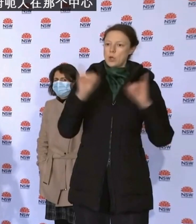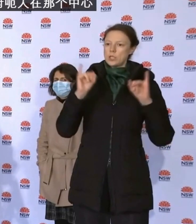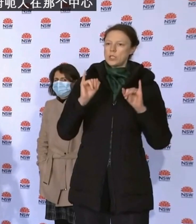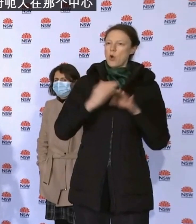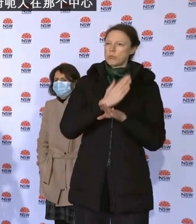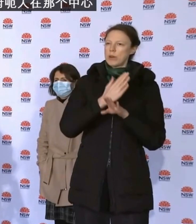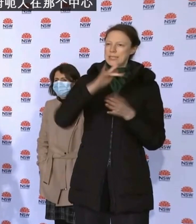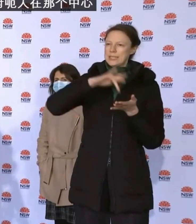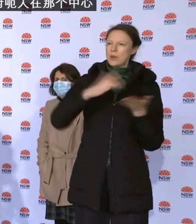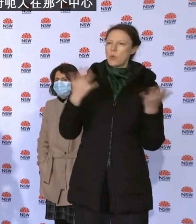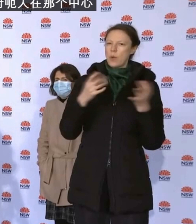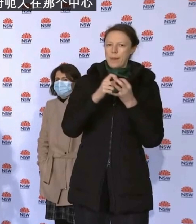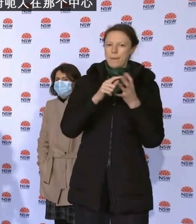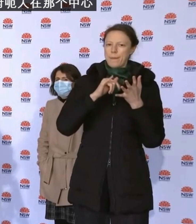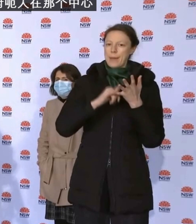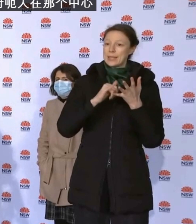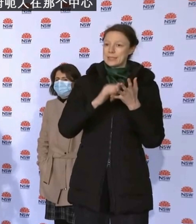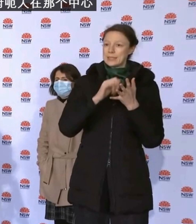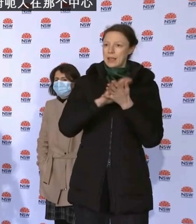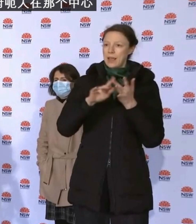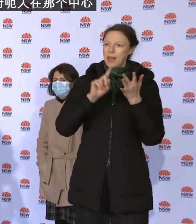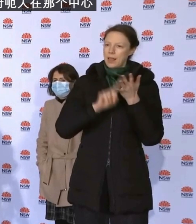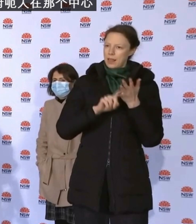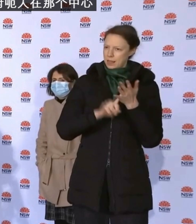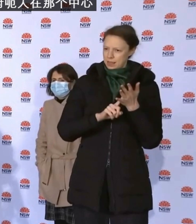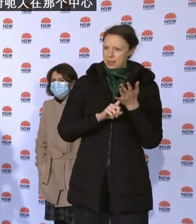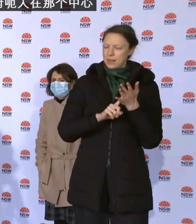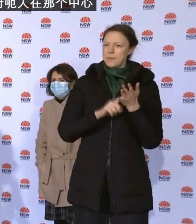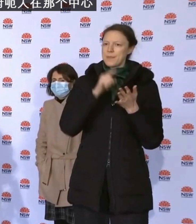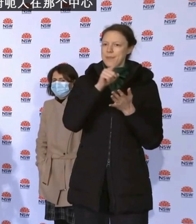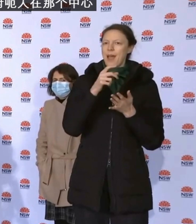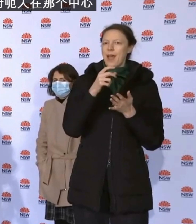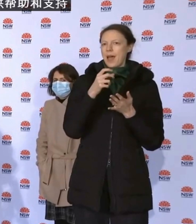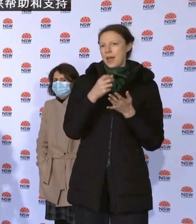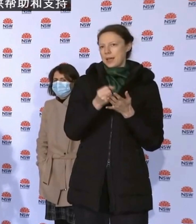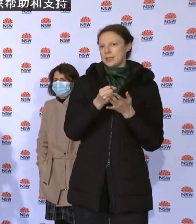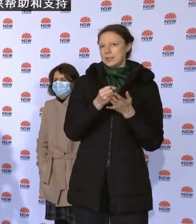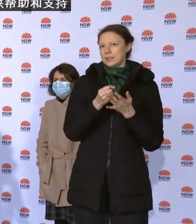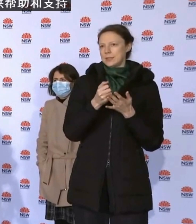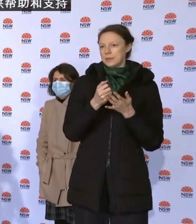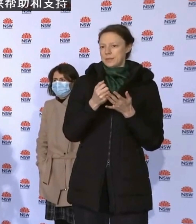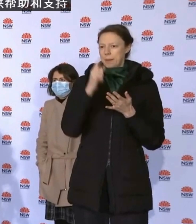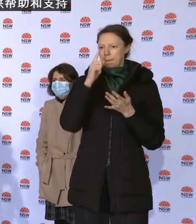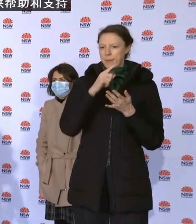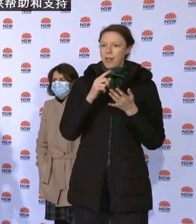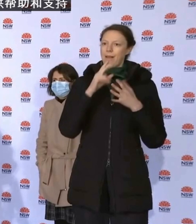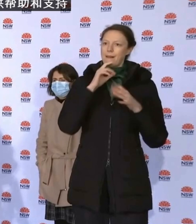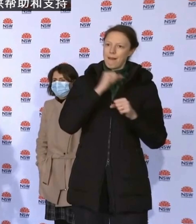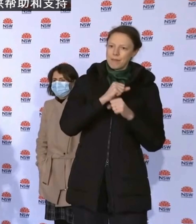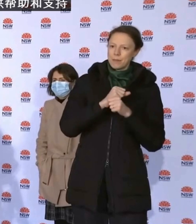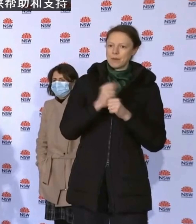a centre that has government, non-government people in that centre in one space, under one